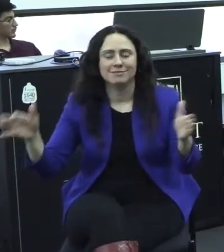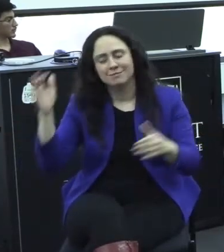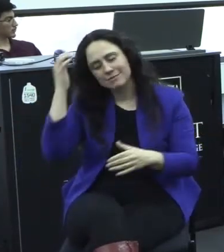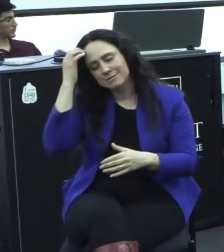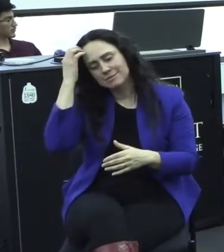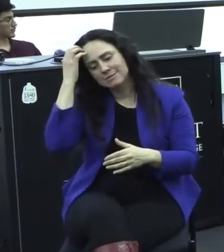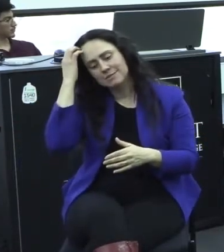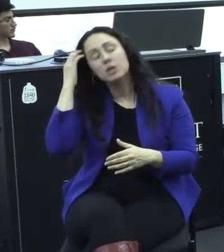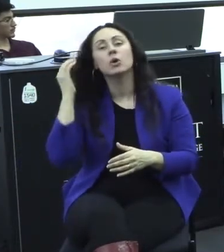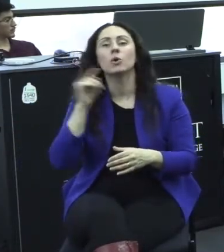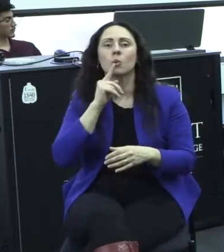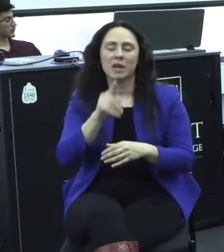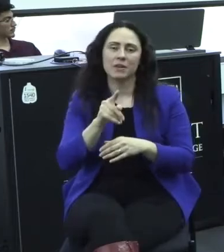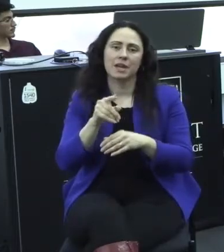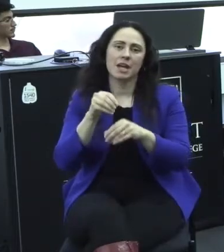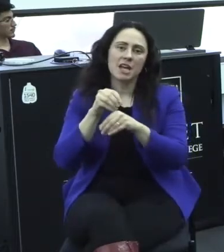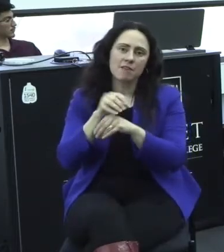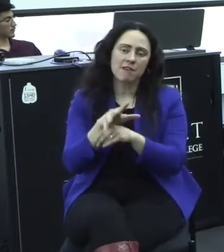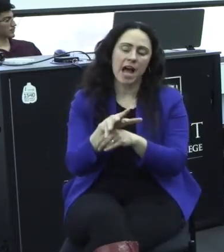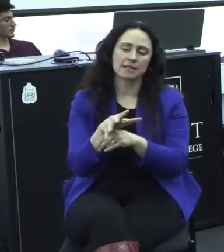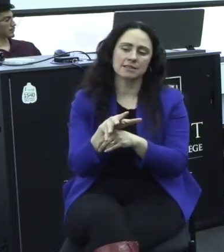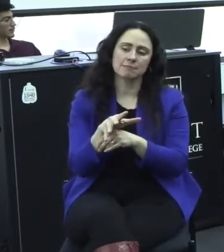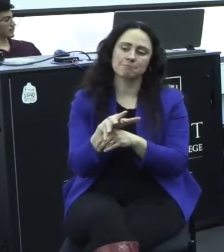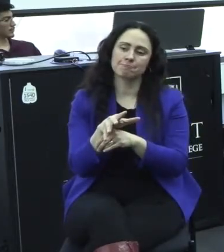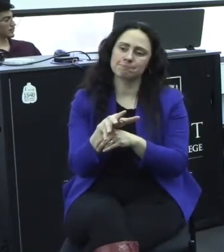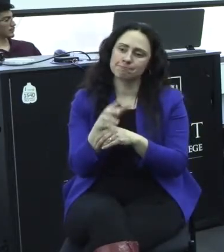really affect